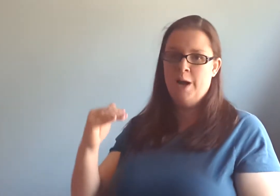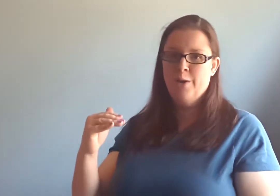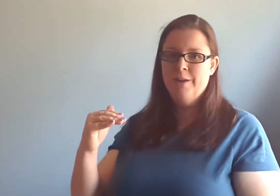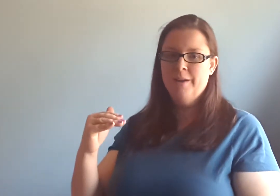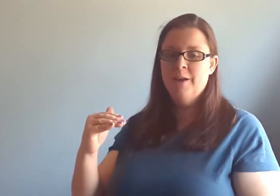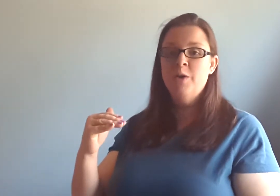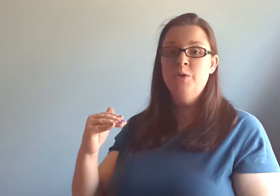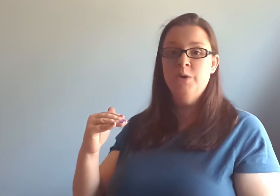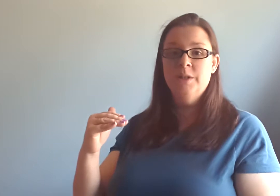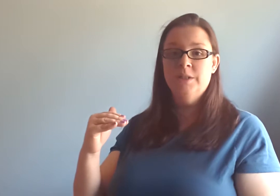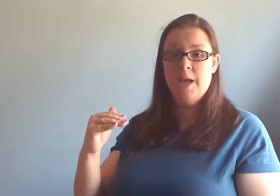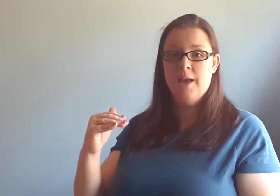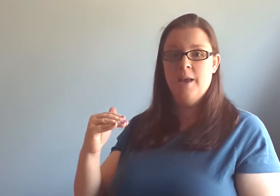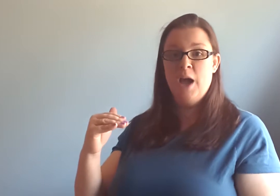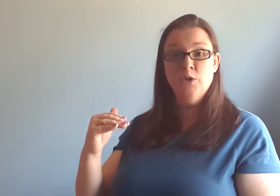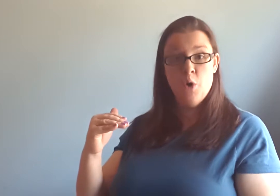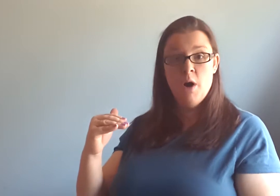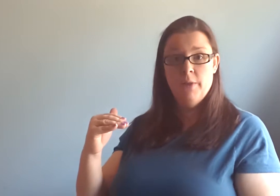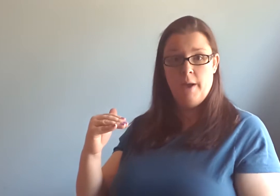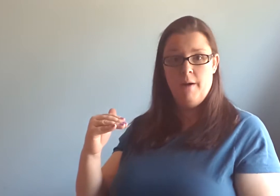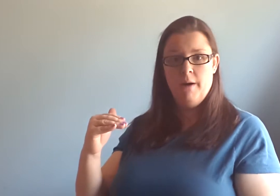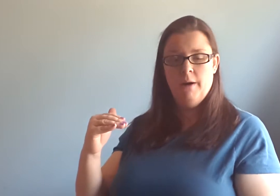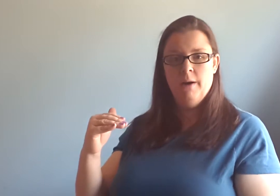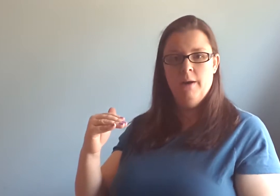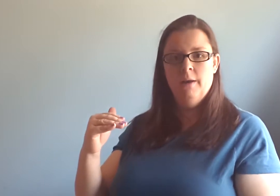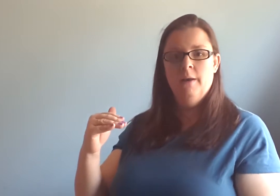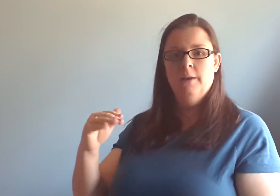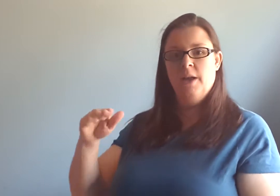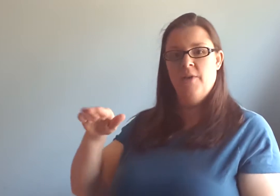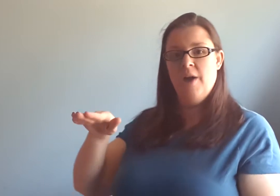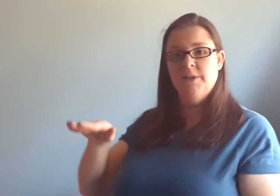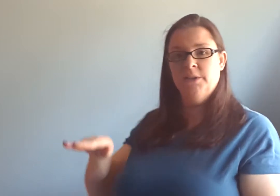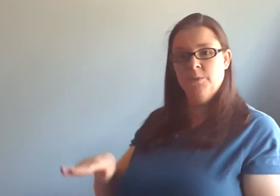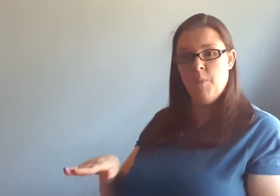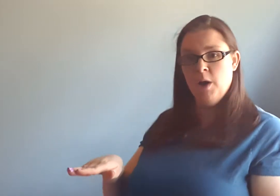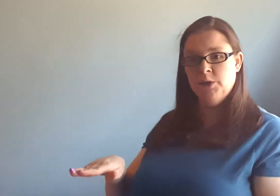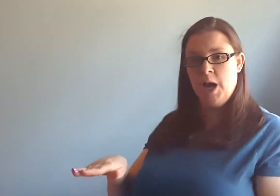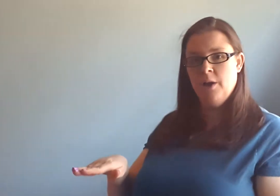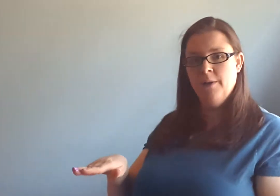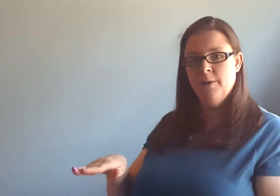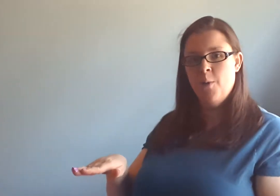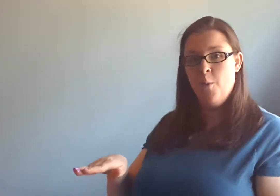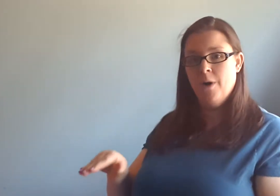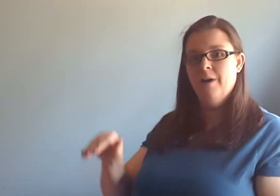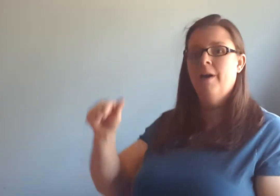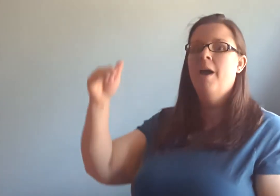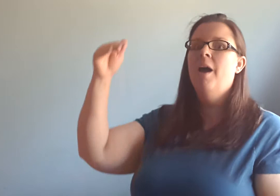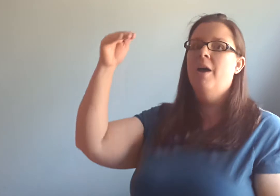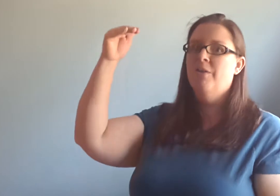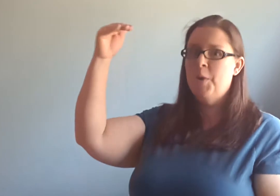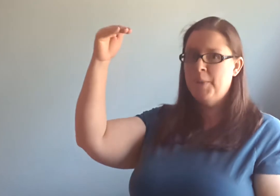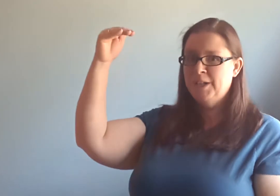child. You could say how tall they are. Like if I have a small child, or I have a big